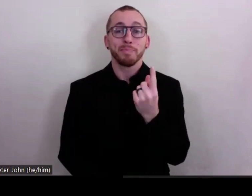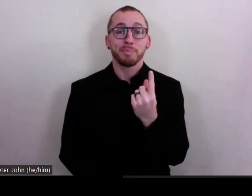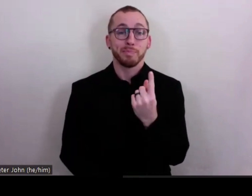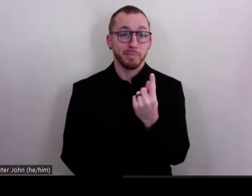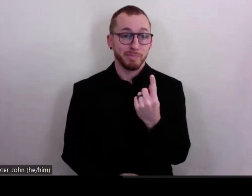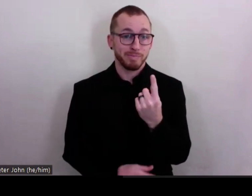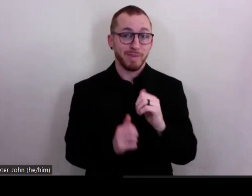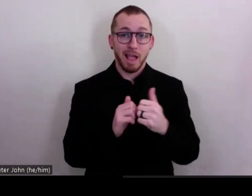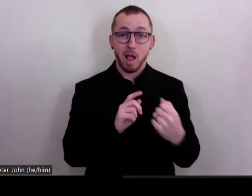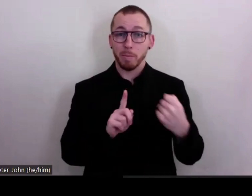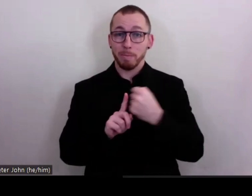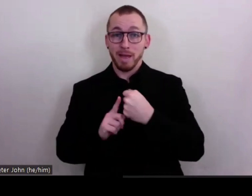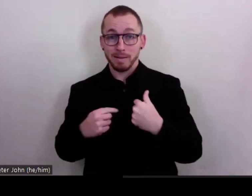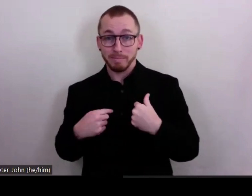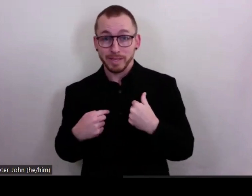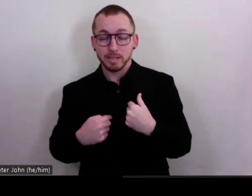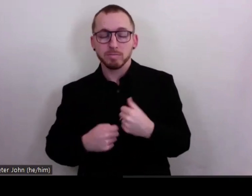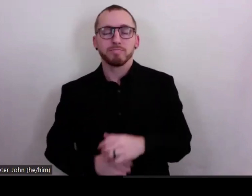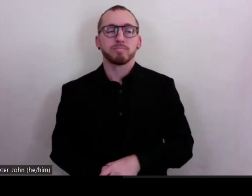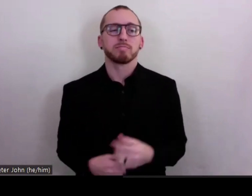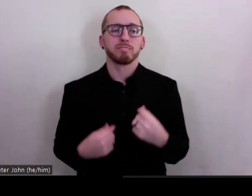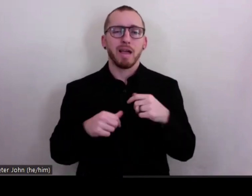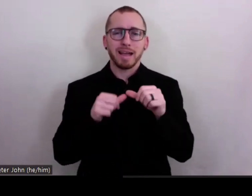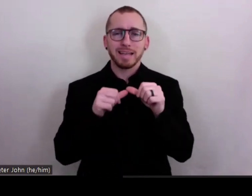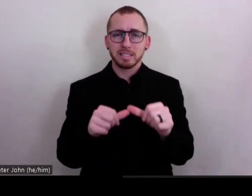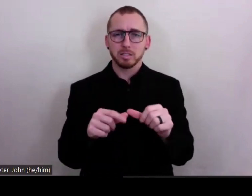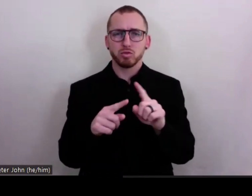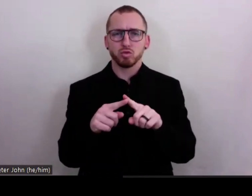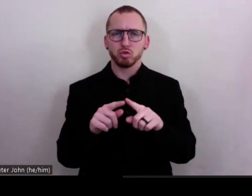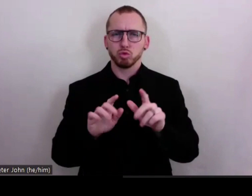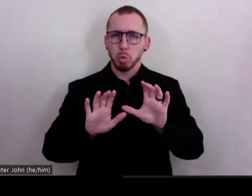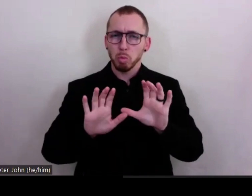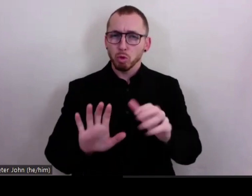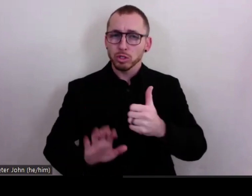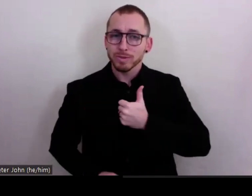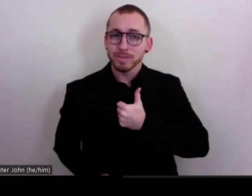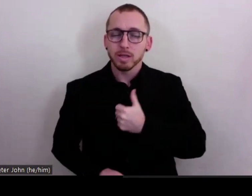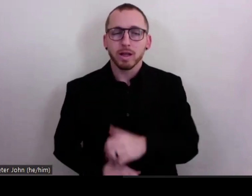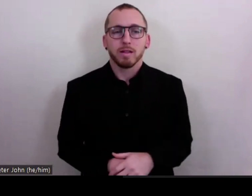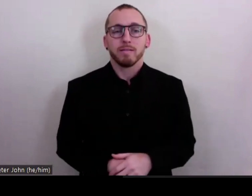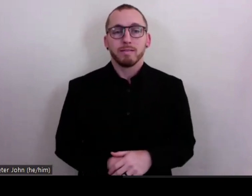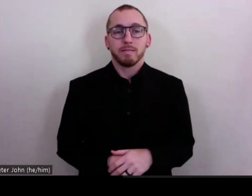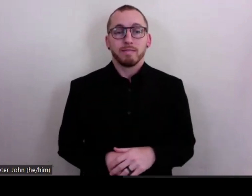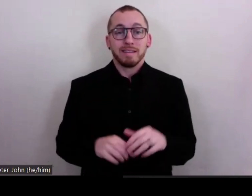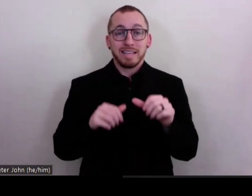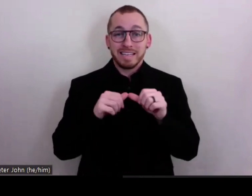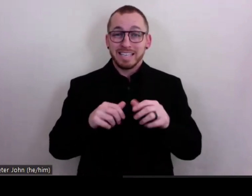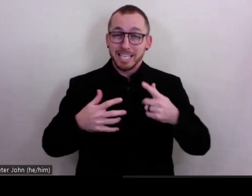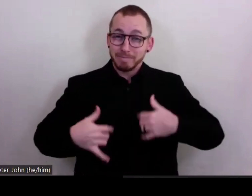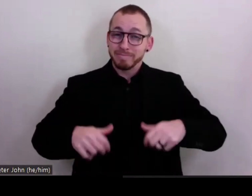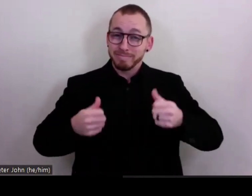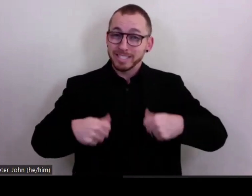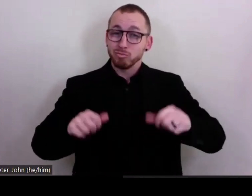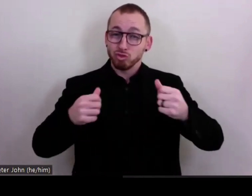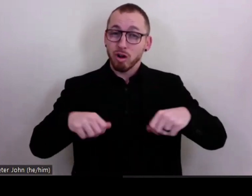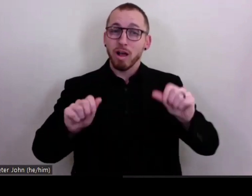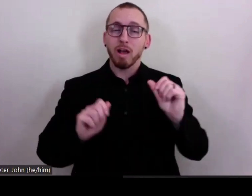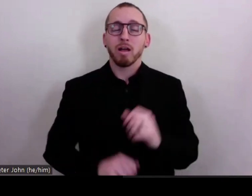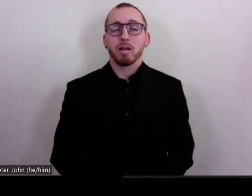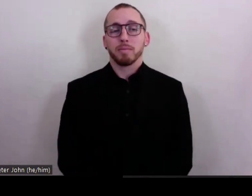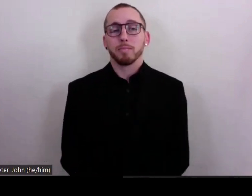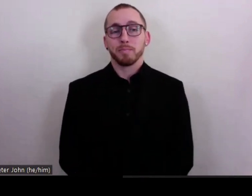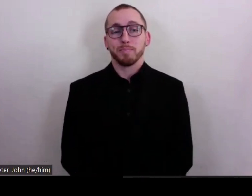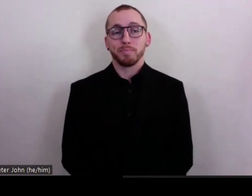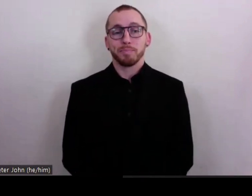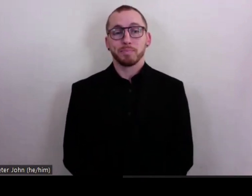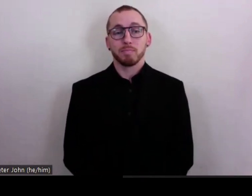that I continued to push myself. I continued to keep trying. And I don't know where I would